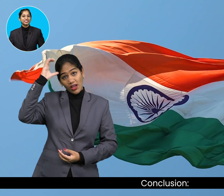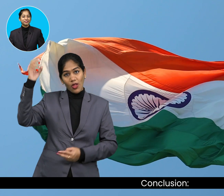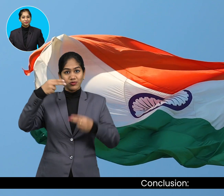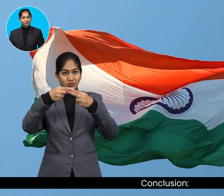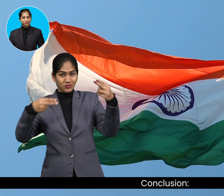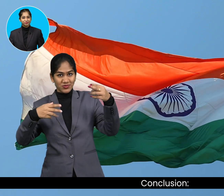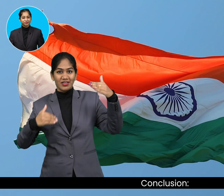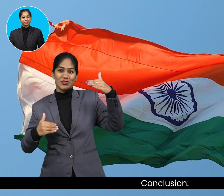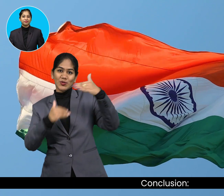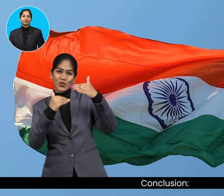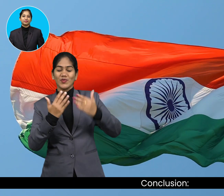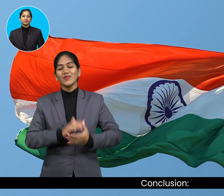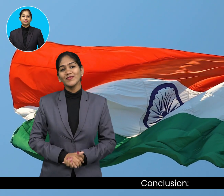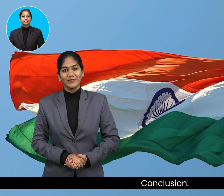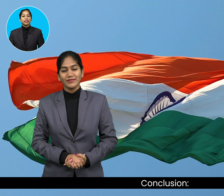Conclusion.